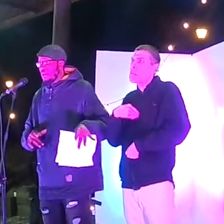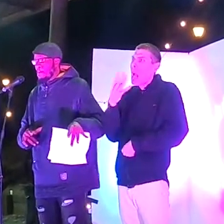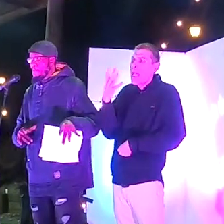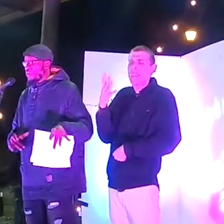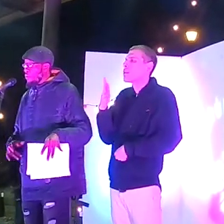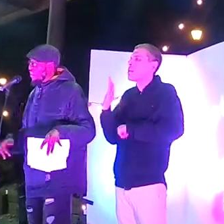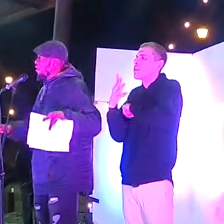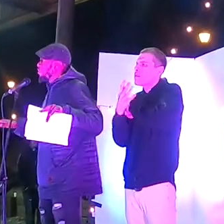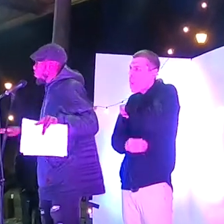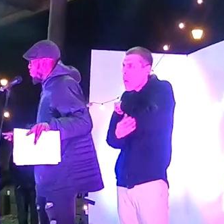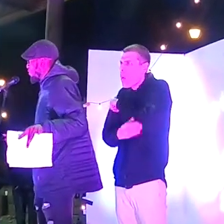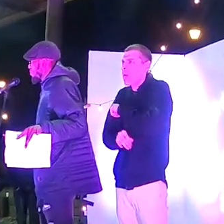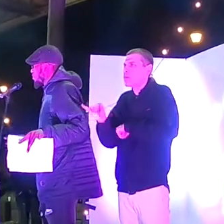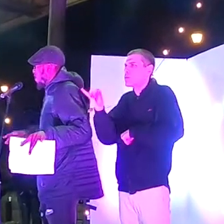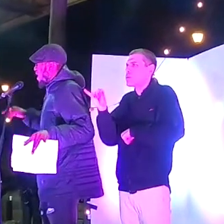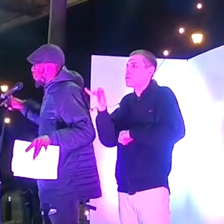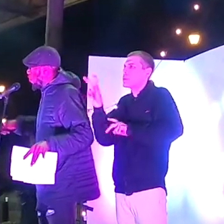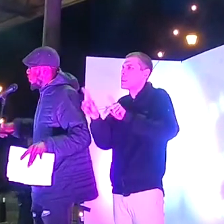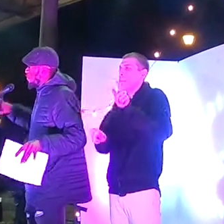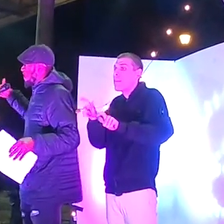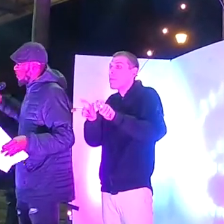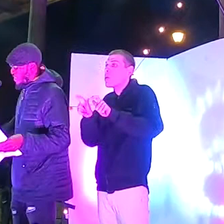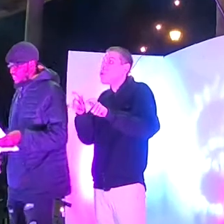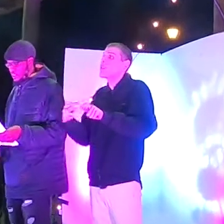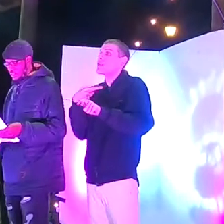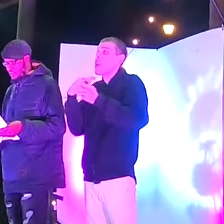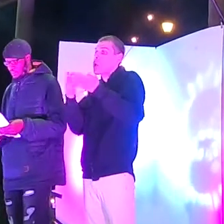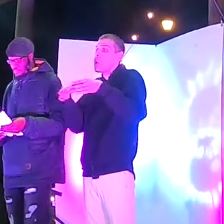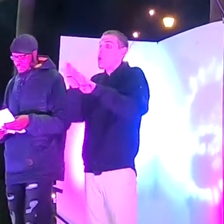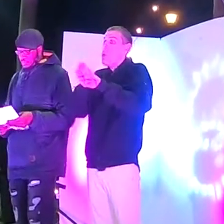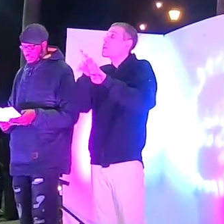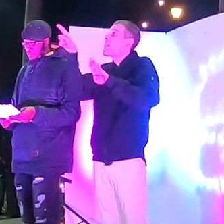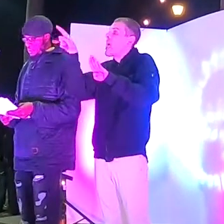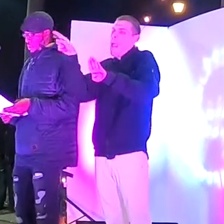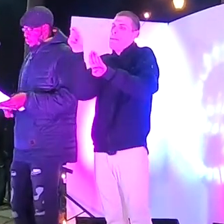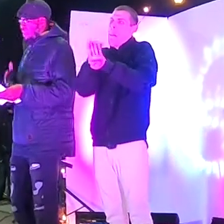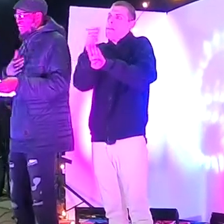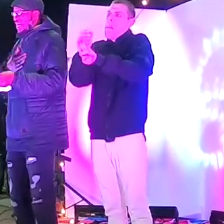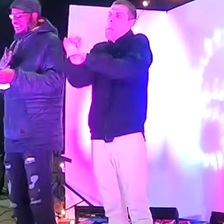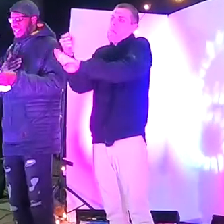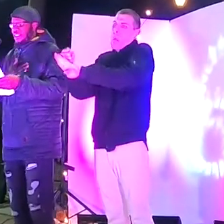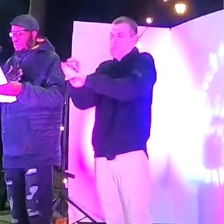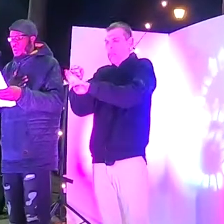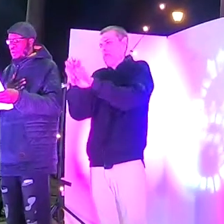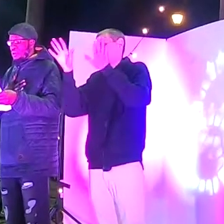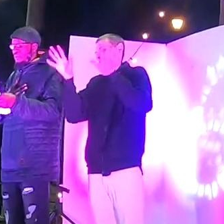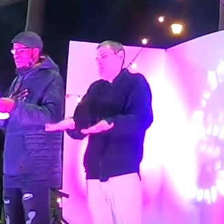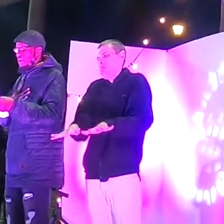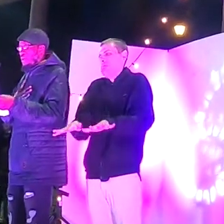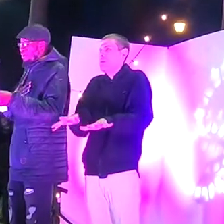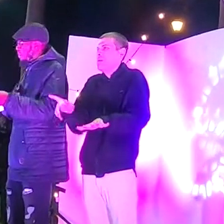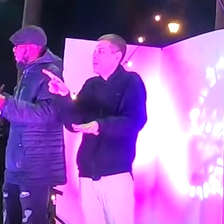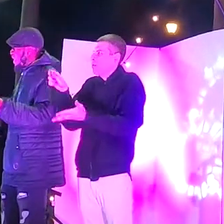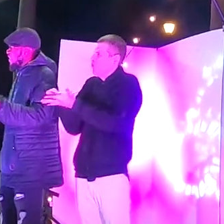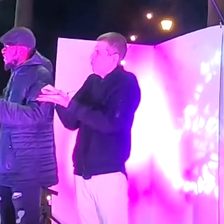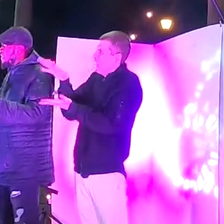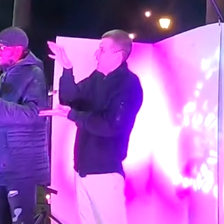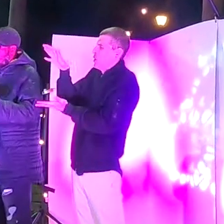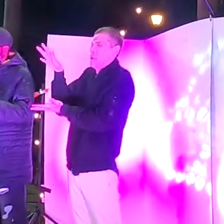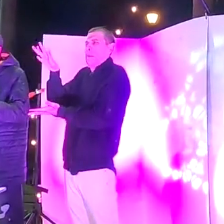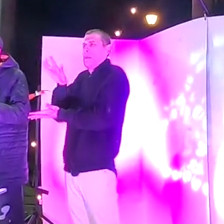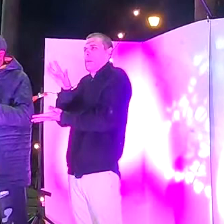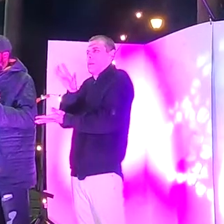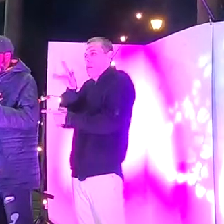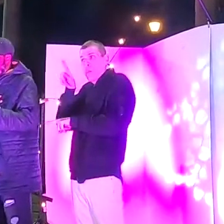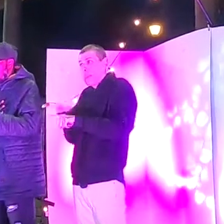the poor with closed doors abhorred by the rich. Yes. We may not change the world, but we can't let